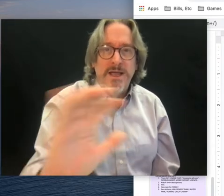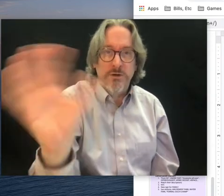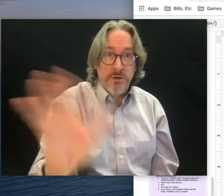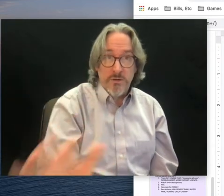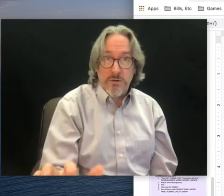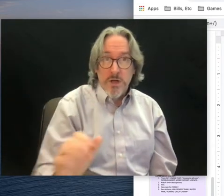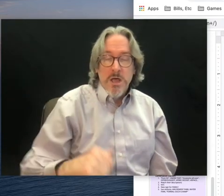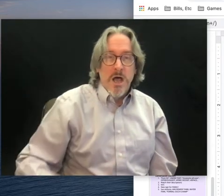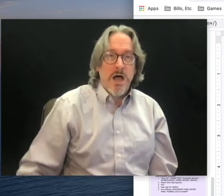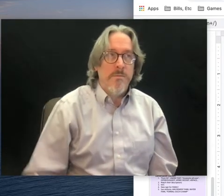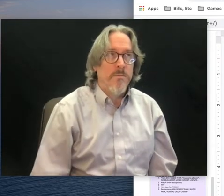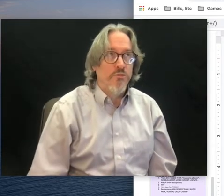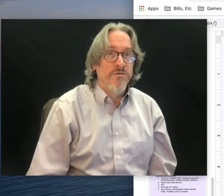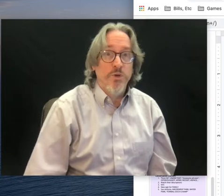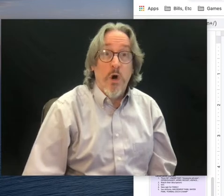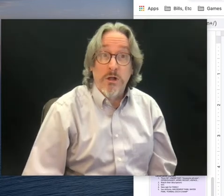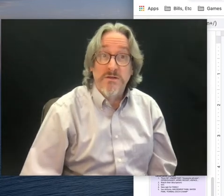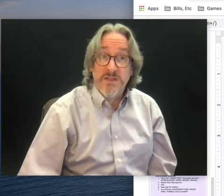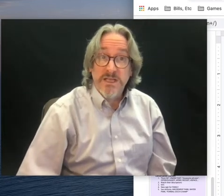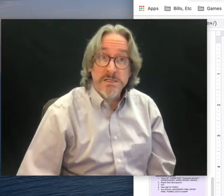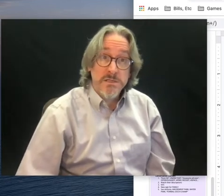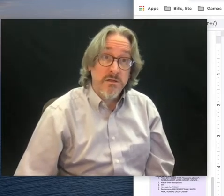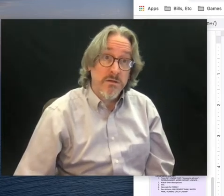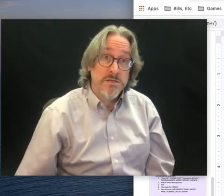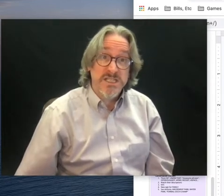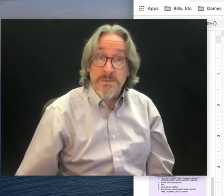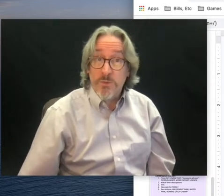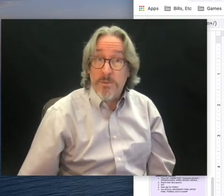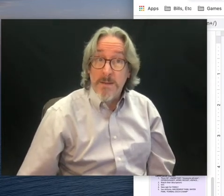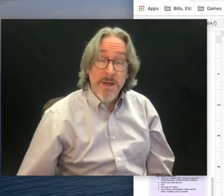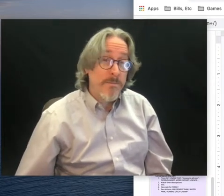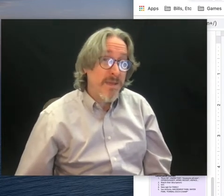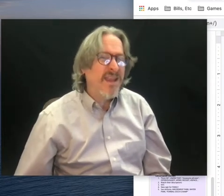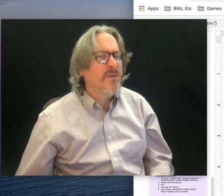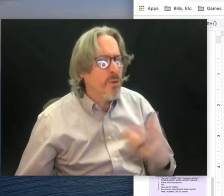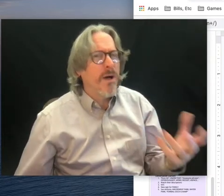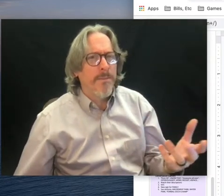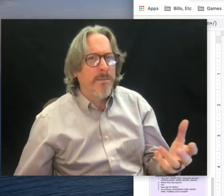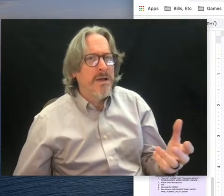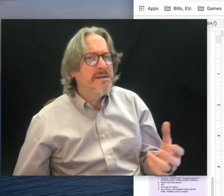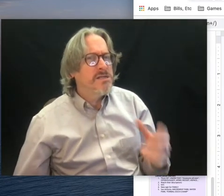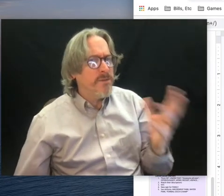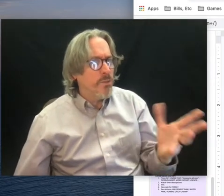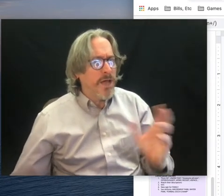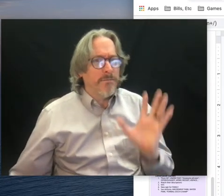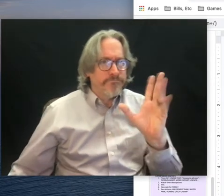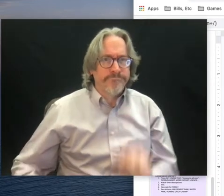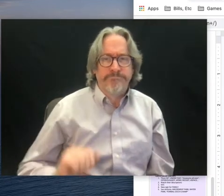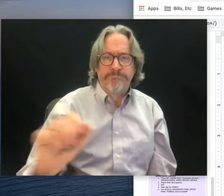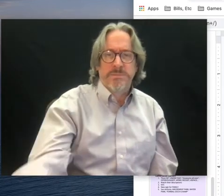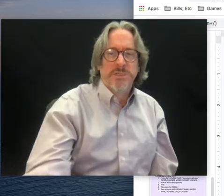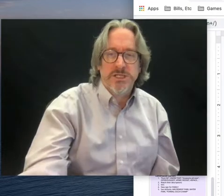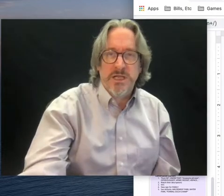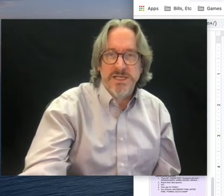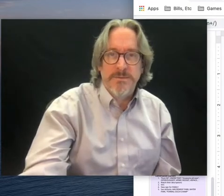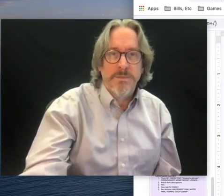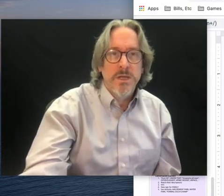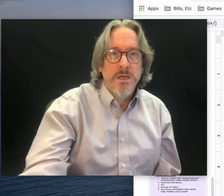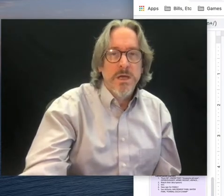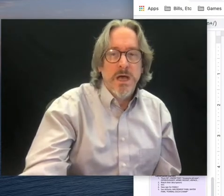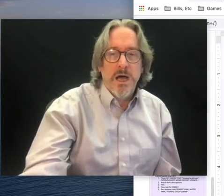go back and review all of these. Some of them will pop up. Many of them will pop up. Some of them will not. That's all I'll